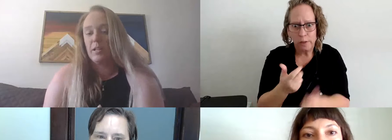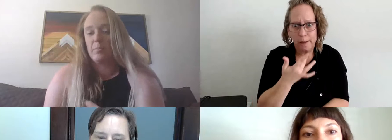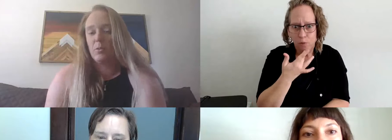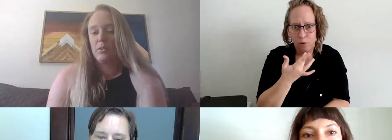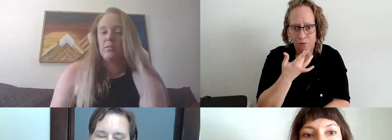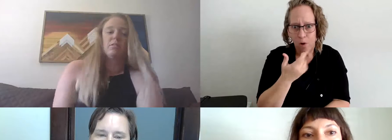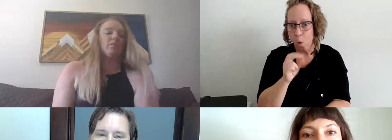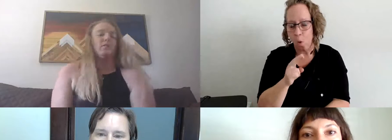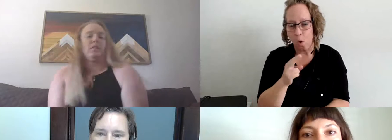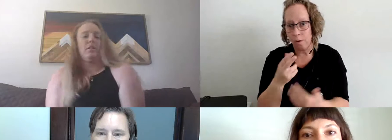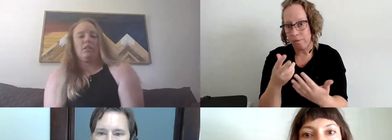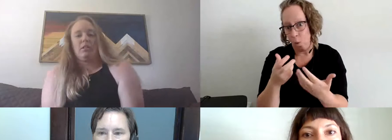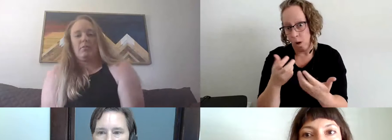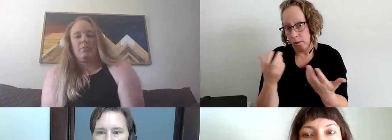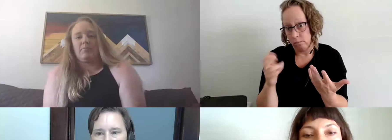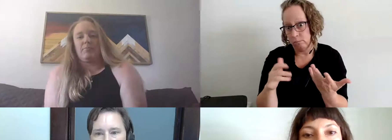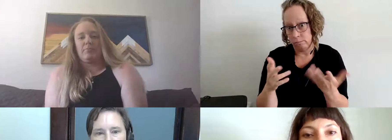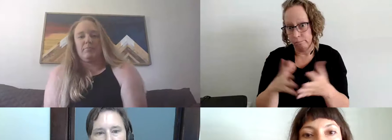or if they would like to.